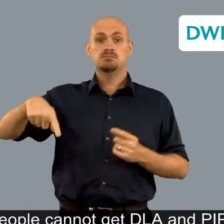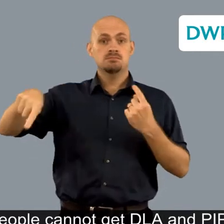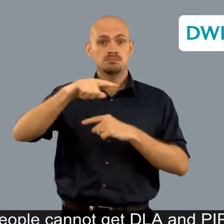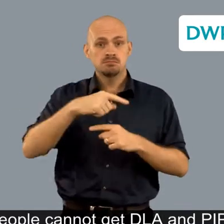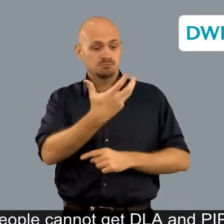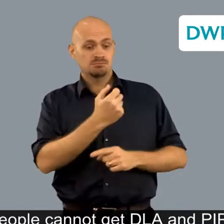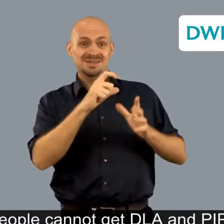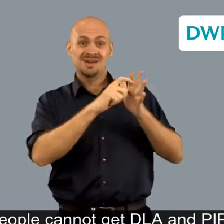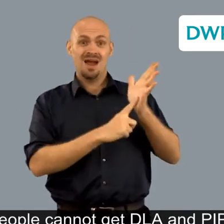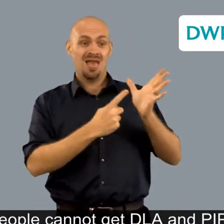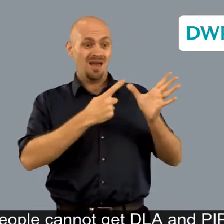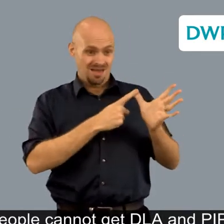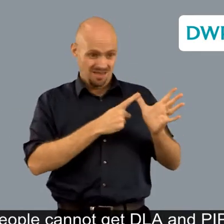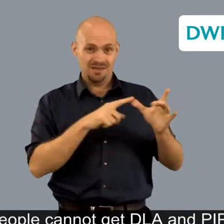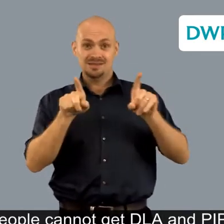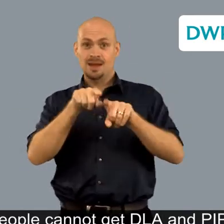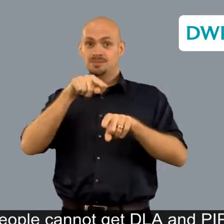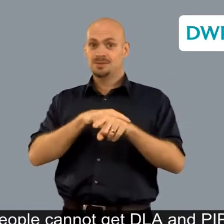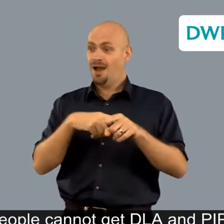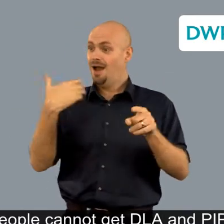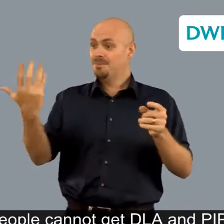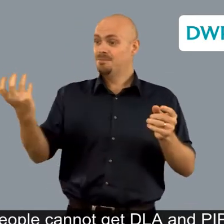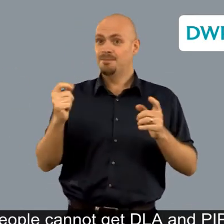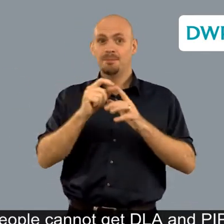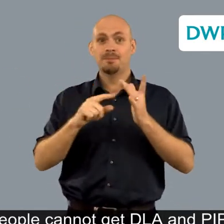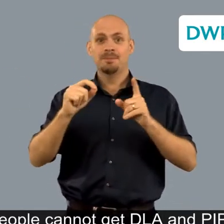People cannot get DLA and PIP at the same time.